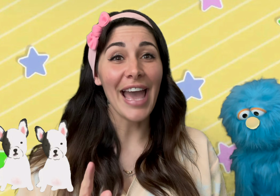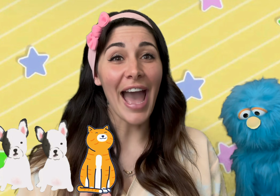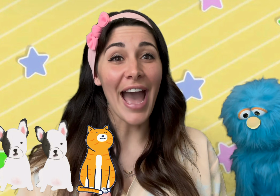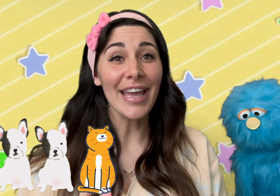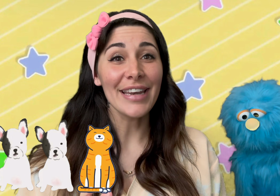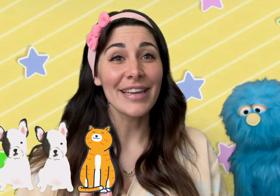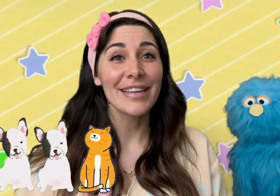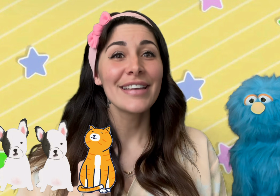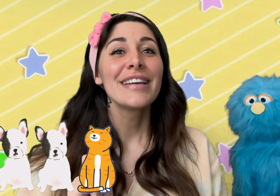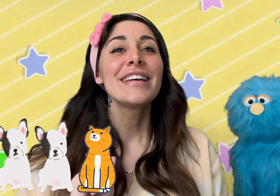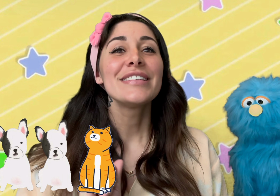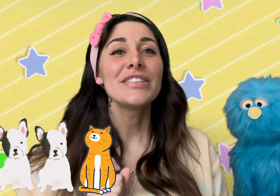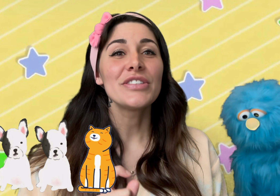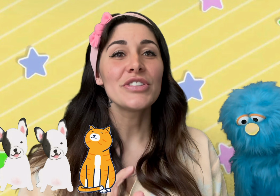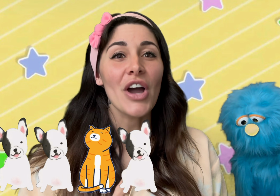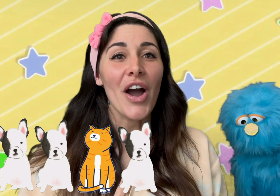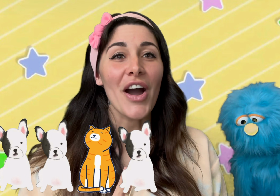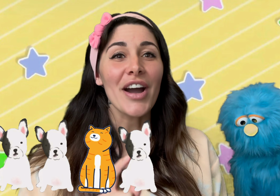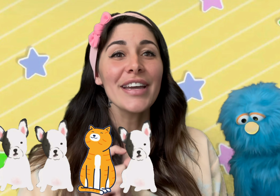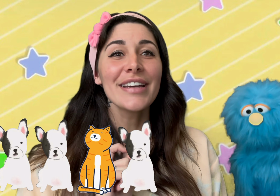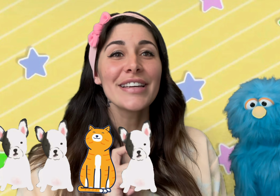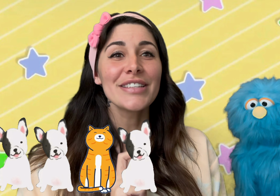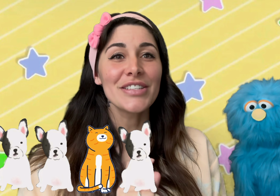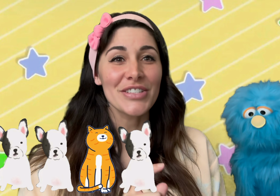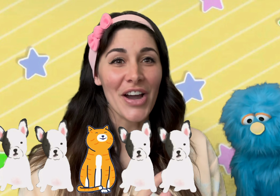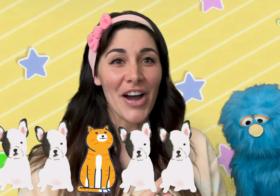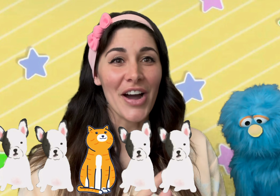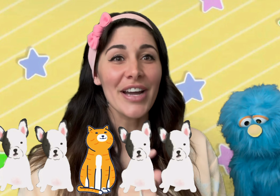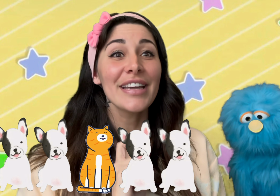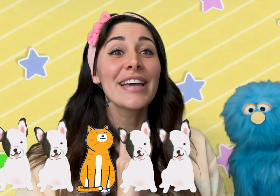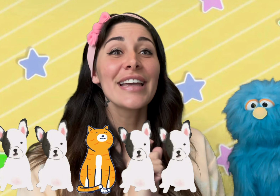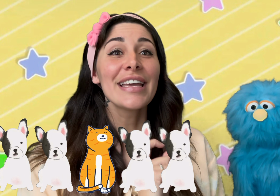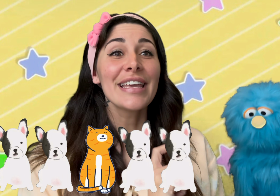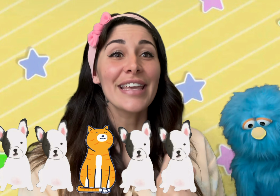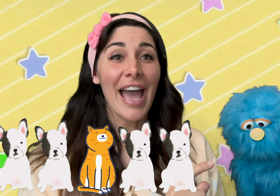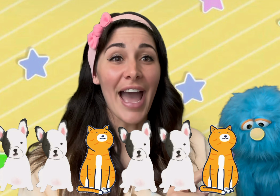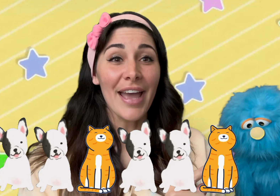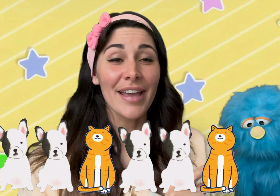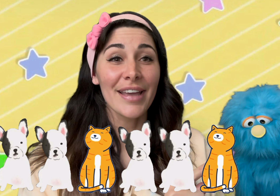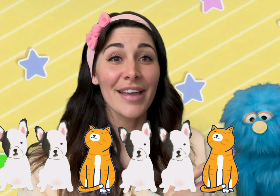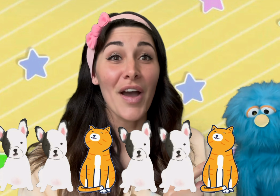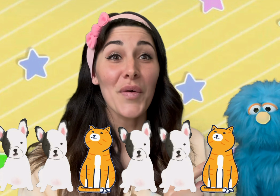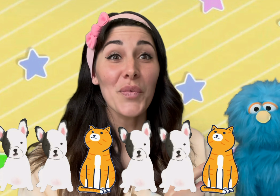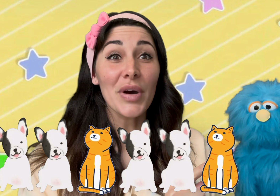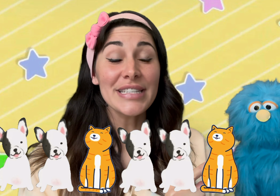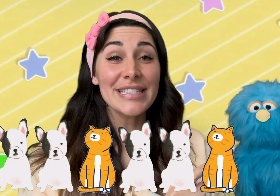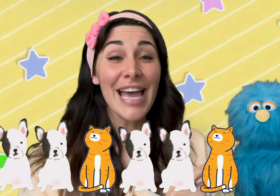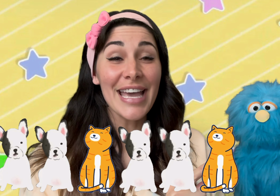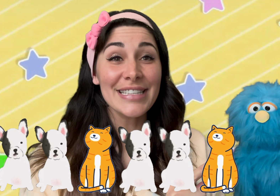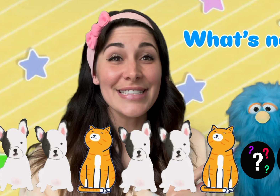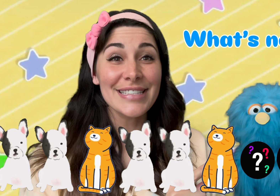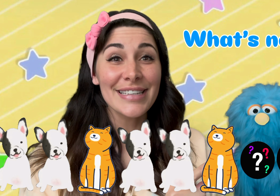cat. Dog, dog, cat. What's next?